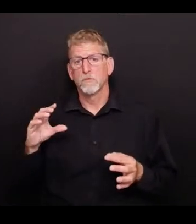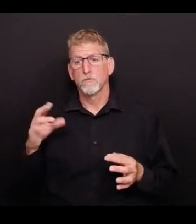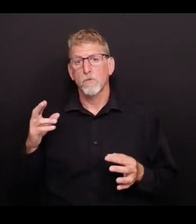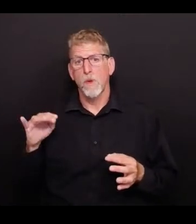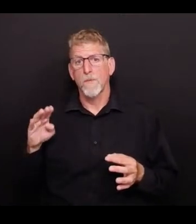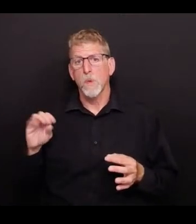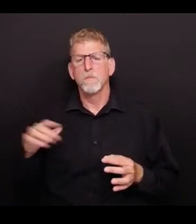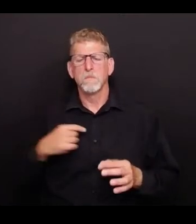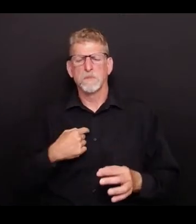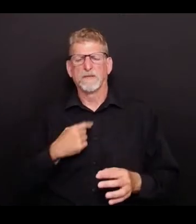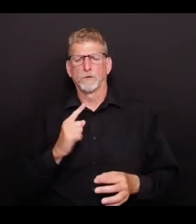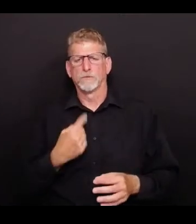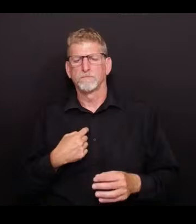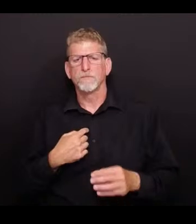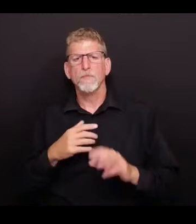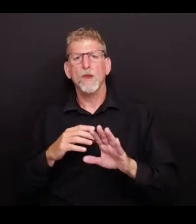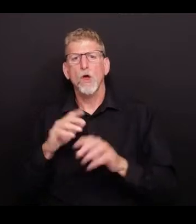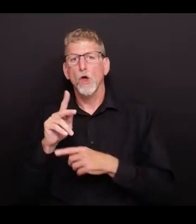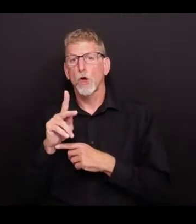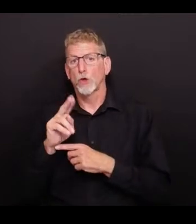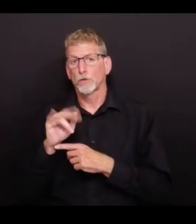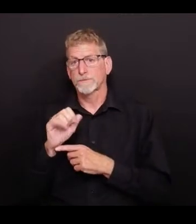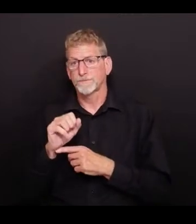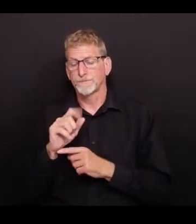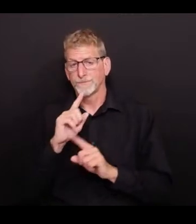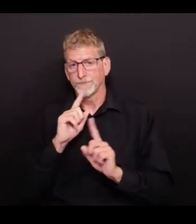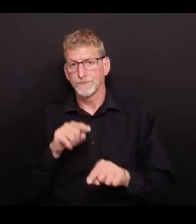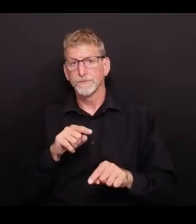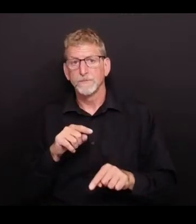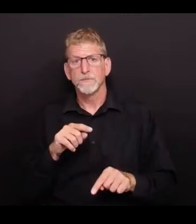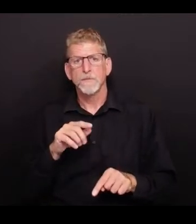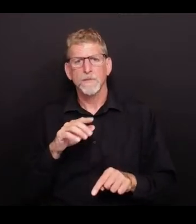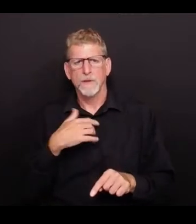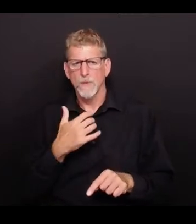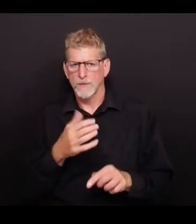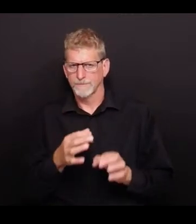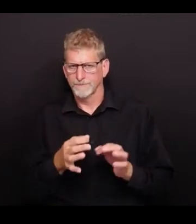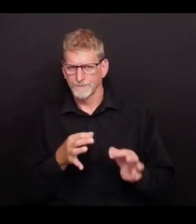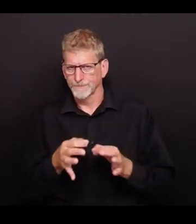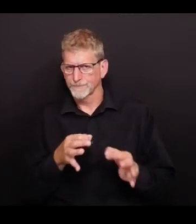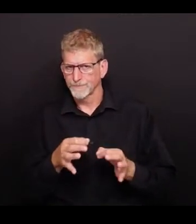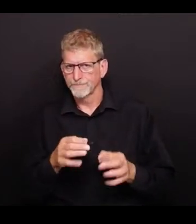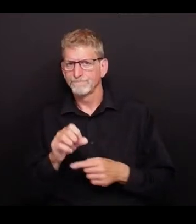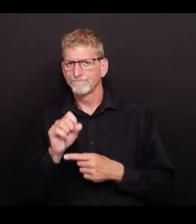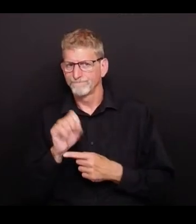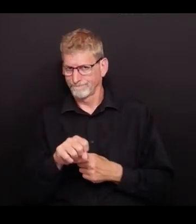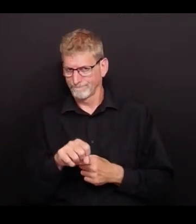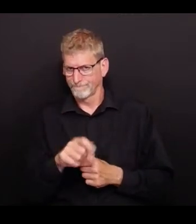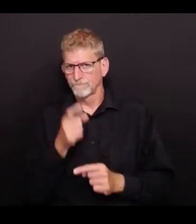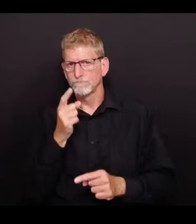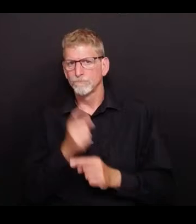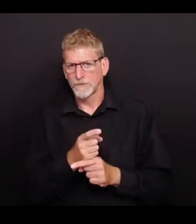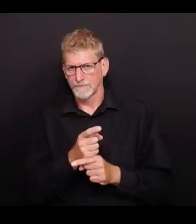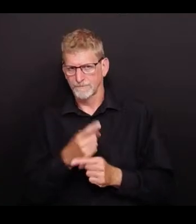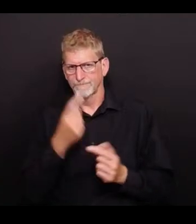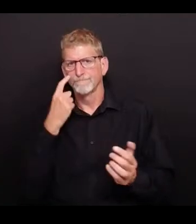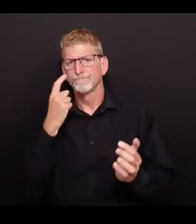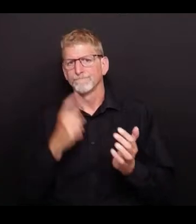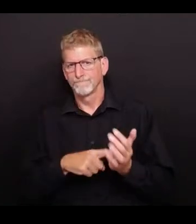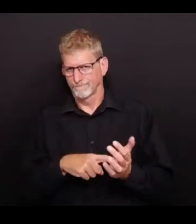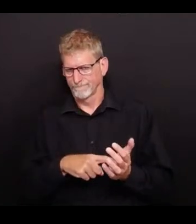Chimillo give the full comment. But I do want to acknowledge that we are seeing that